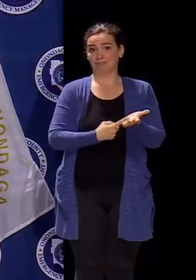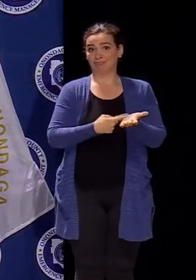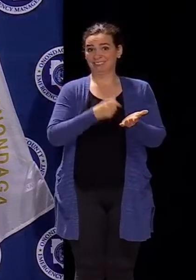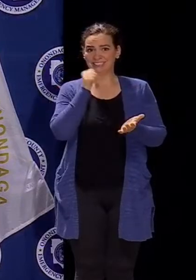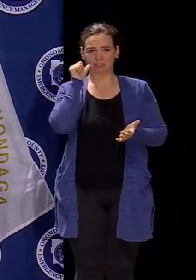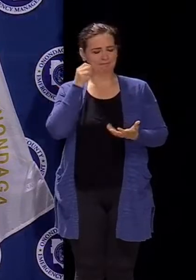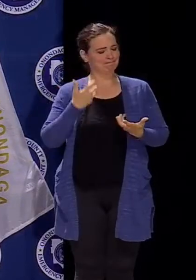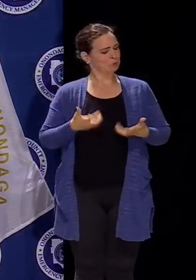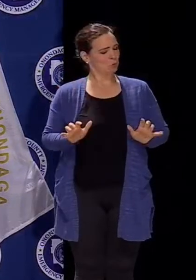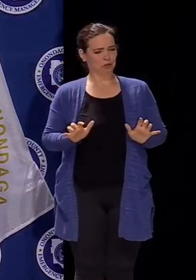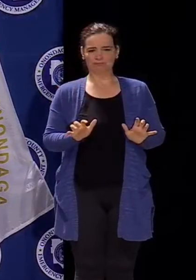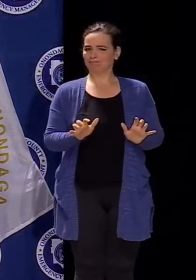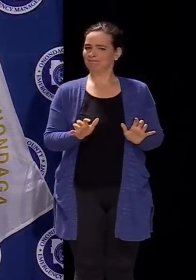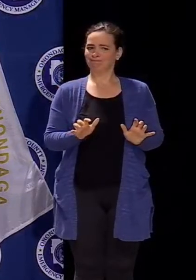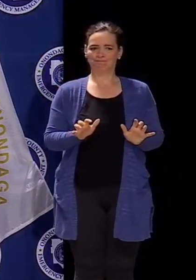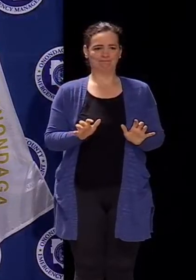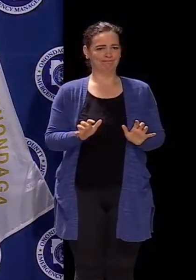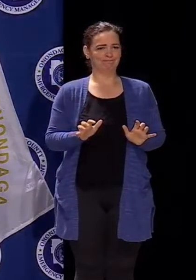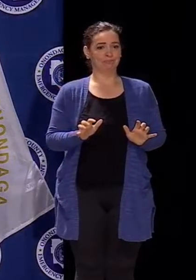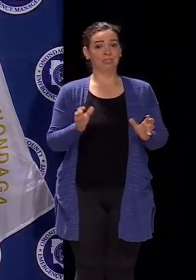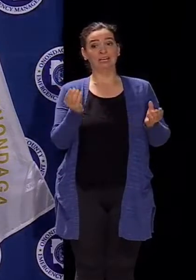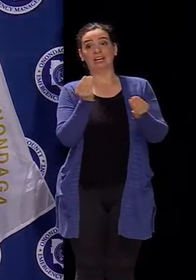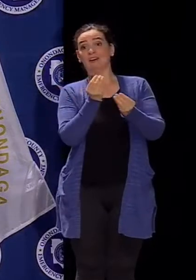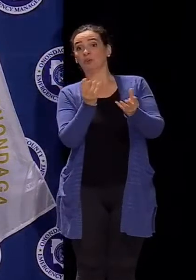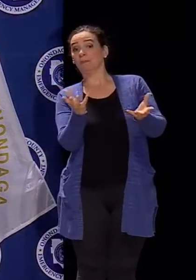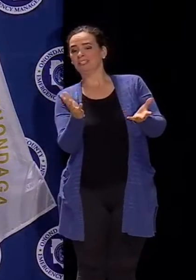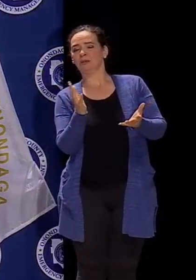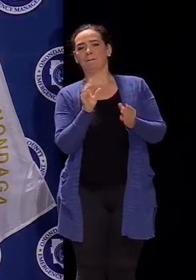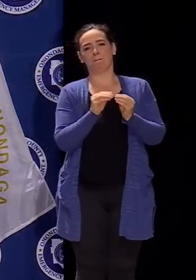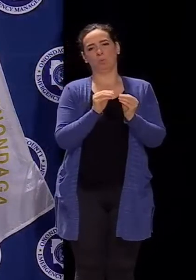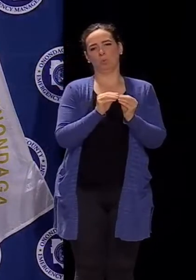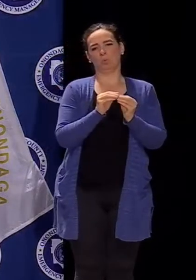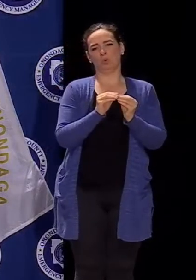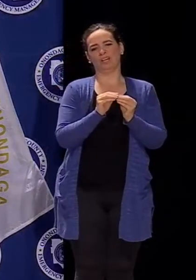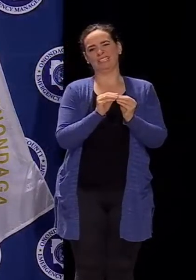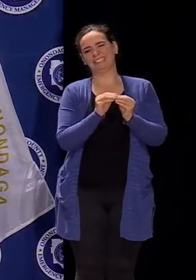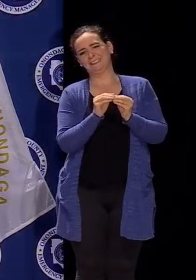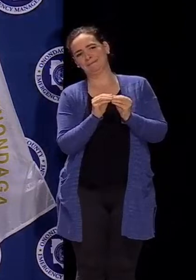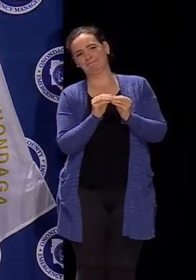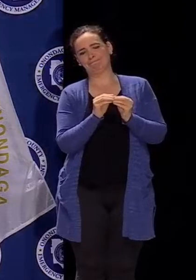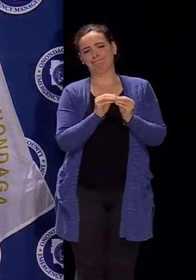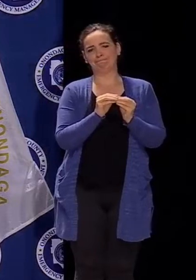Well, here it is. So you'll have choices to make at their next meeting. They're going